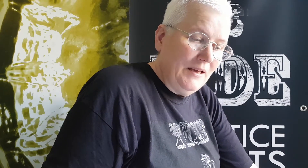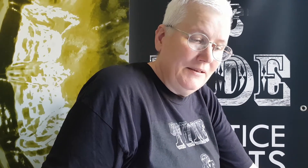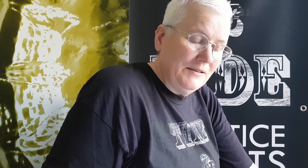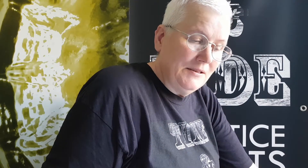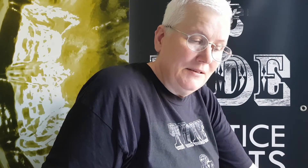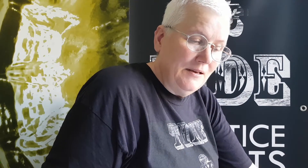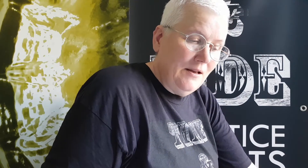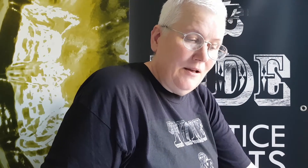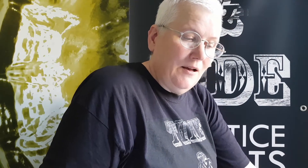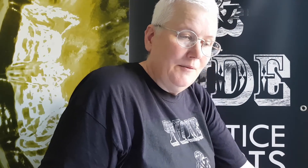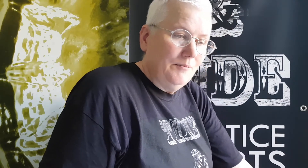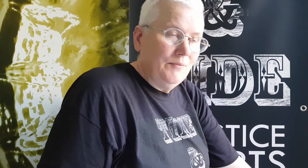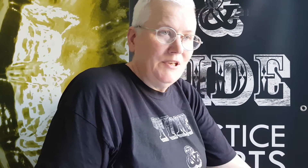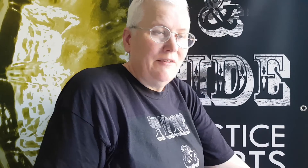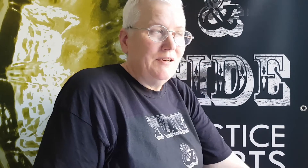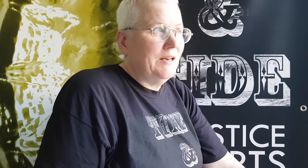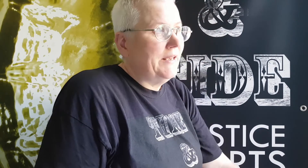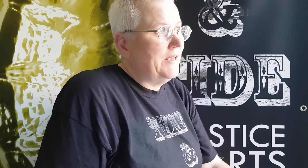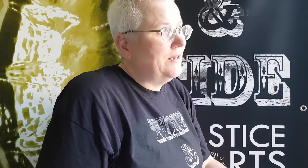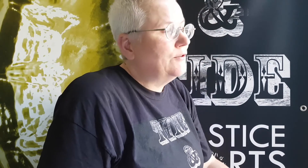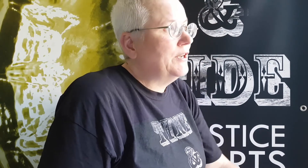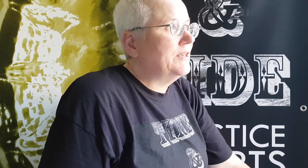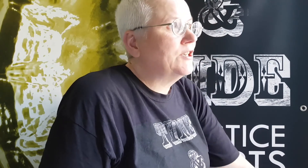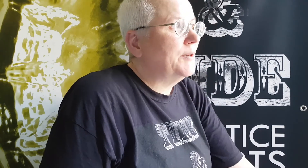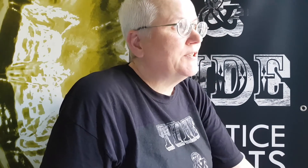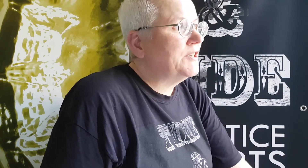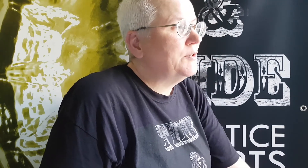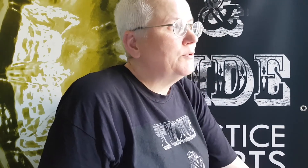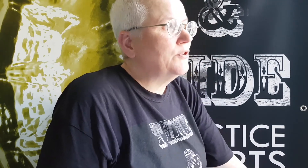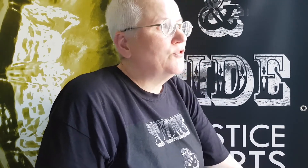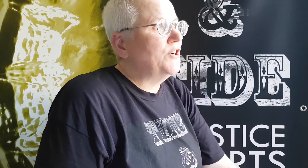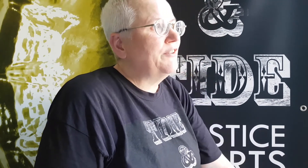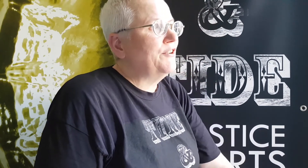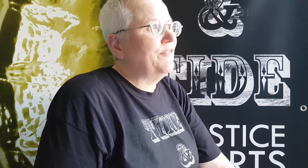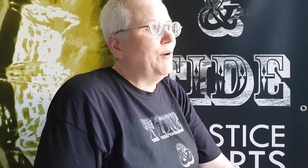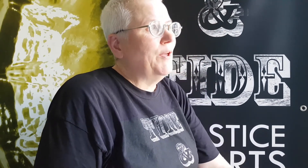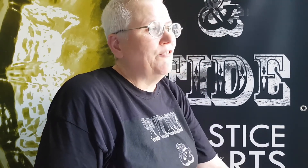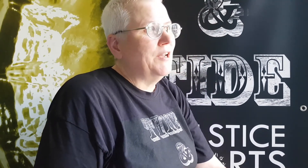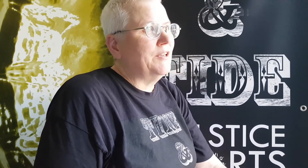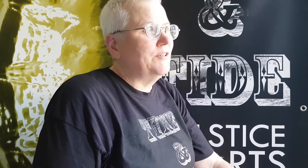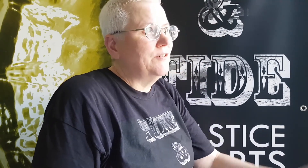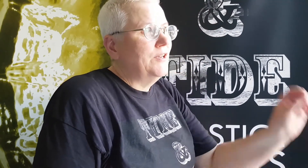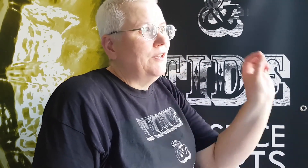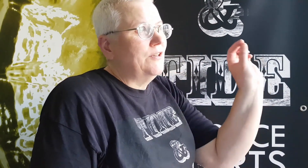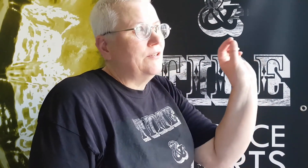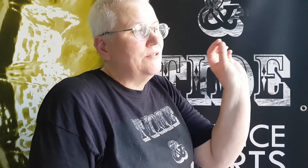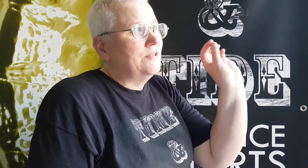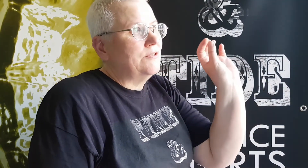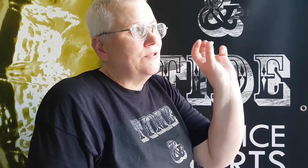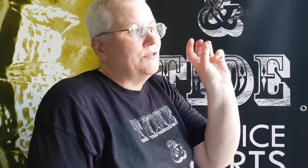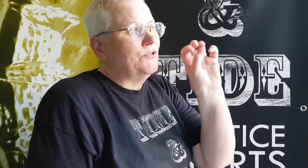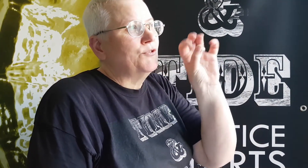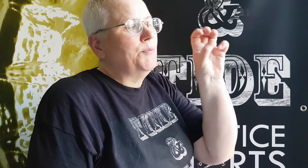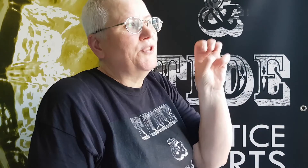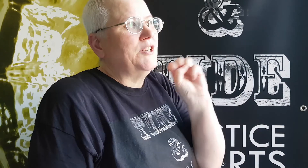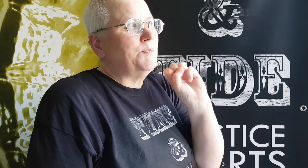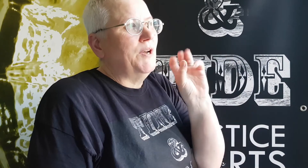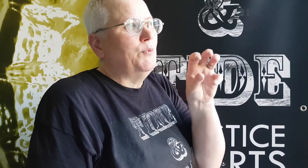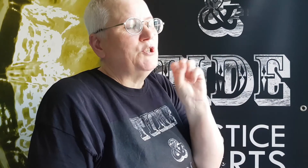And I'm currently looking at typesetting the book and trying to figure out whether I can sort of group things by which bit